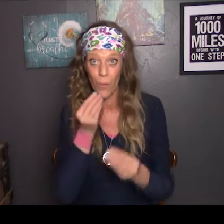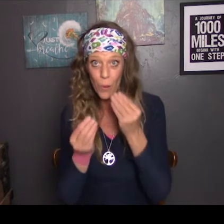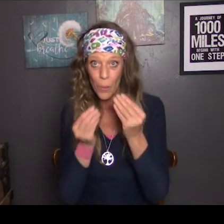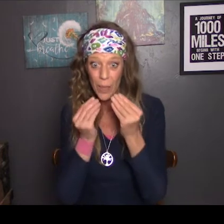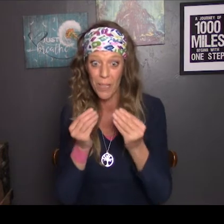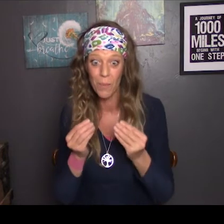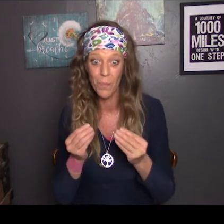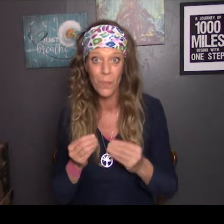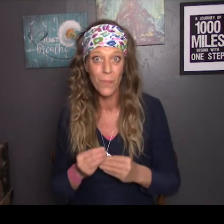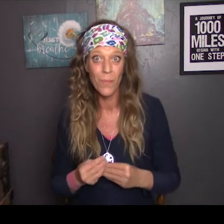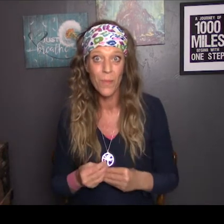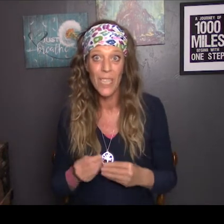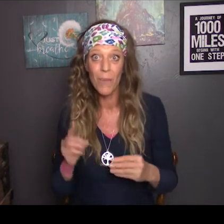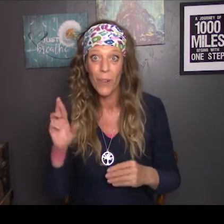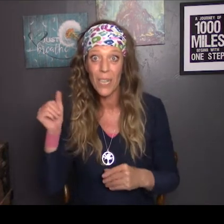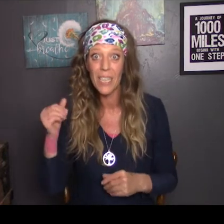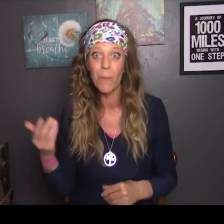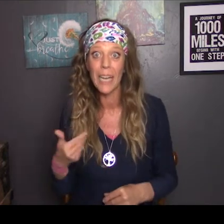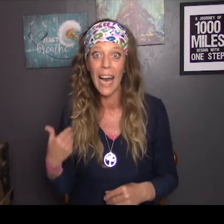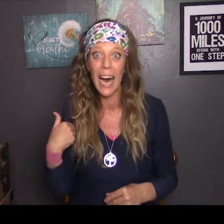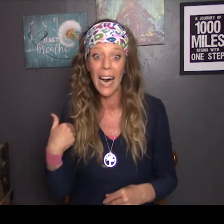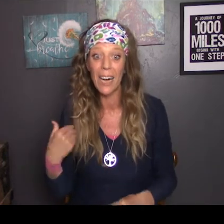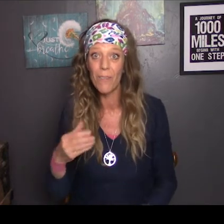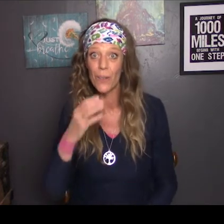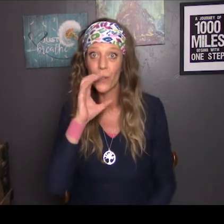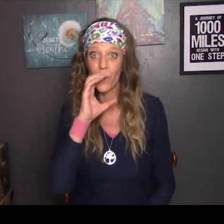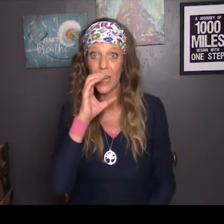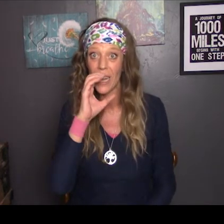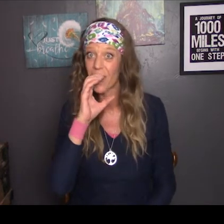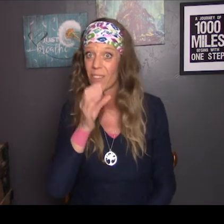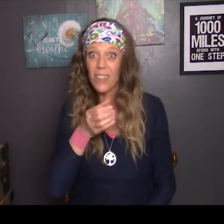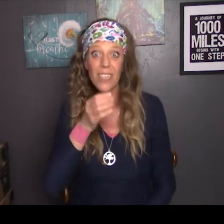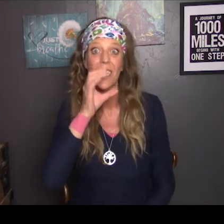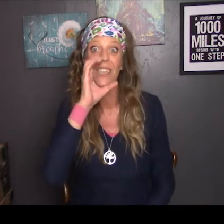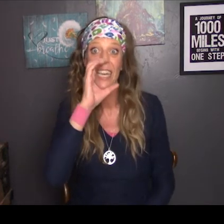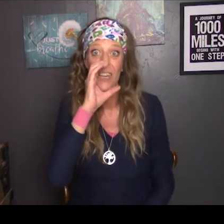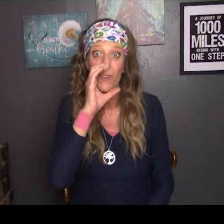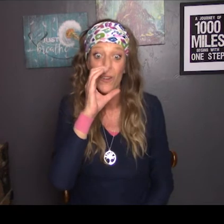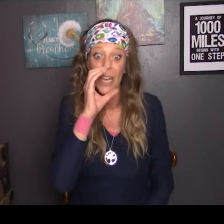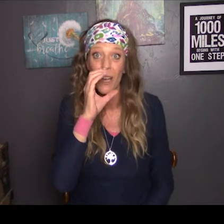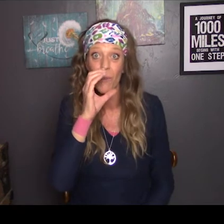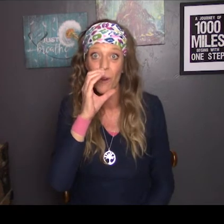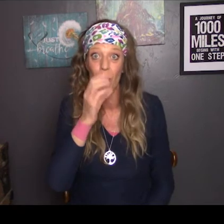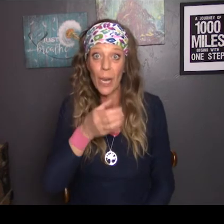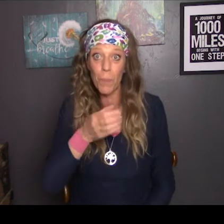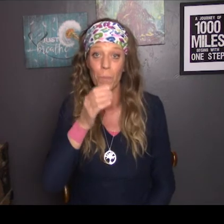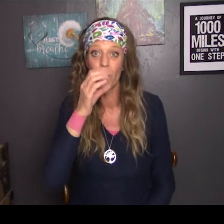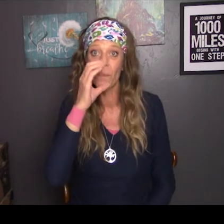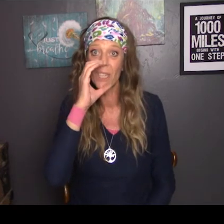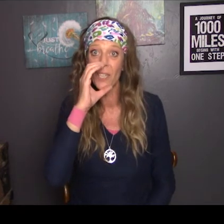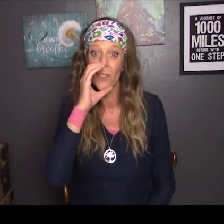food. First we have drink, just like you're drinking from a cup.